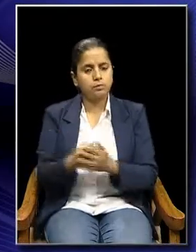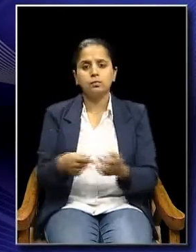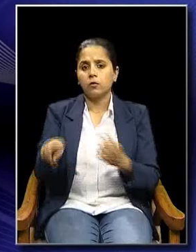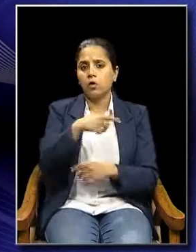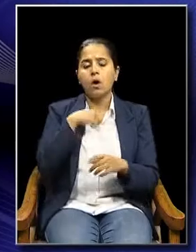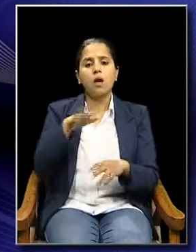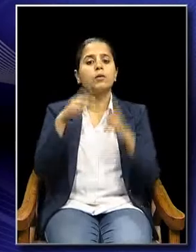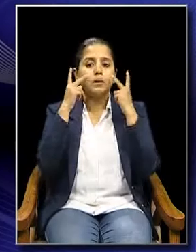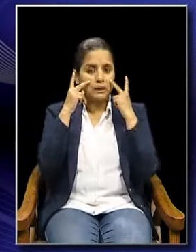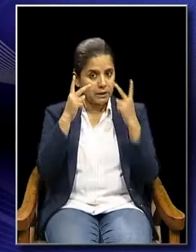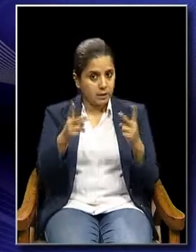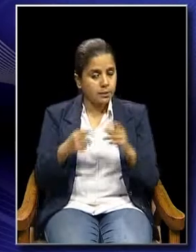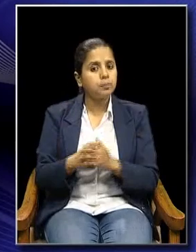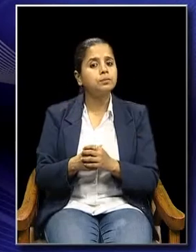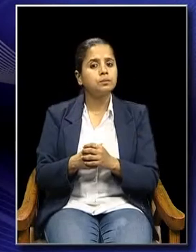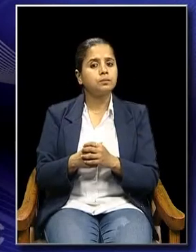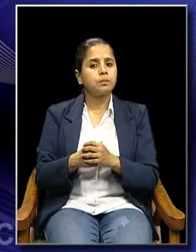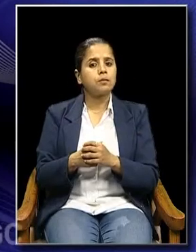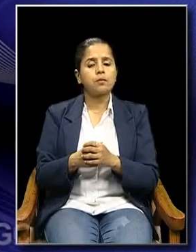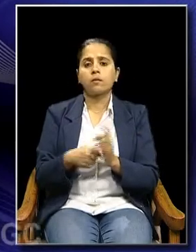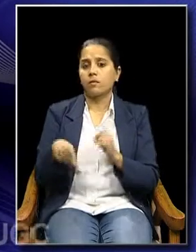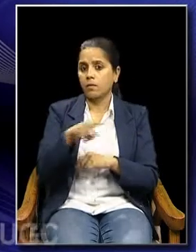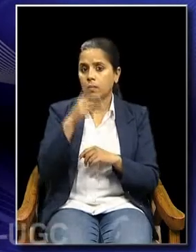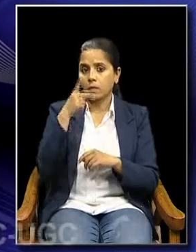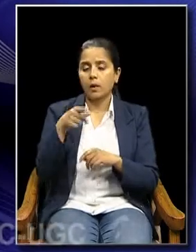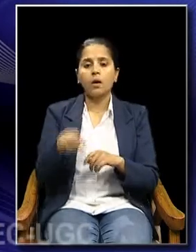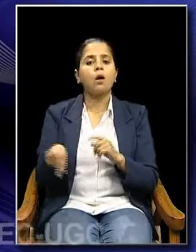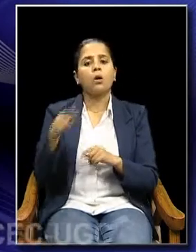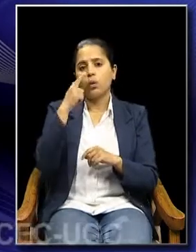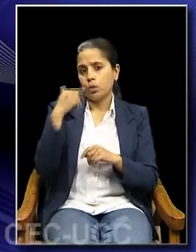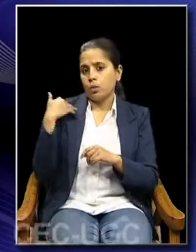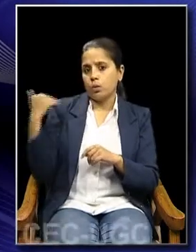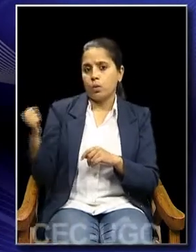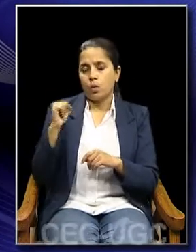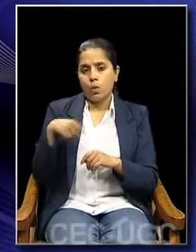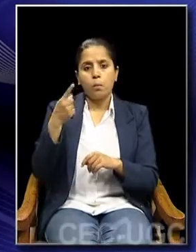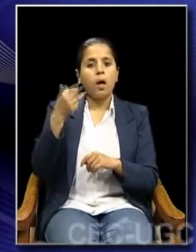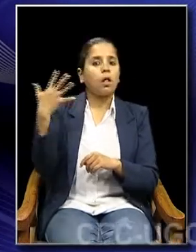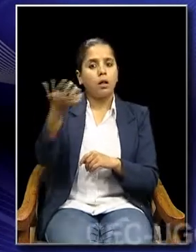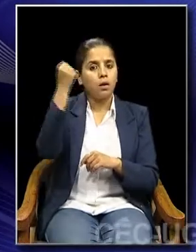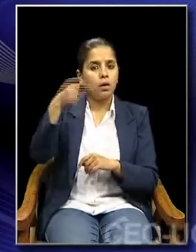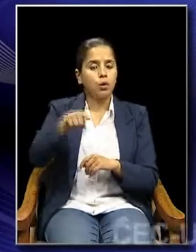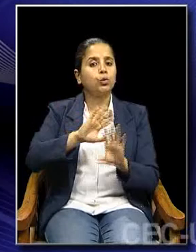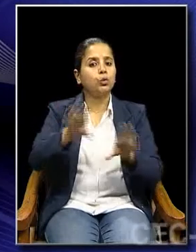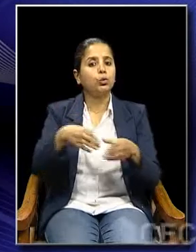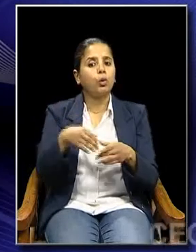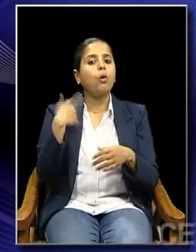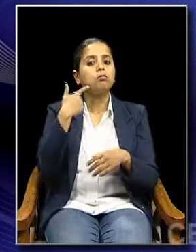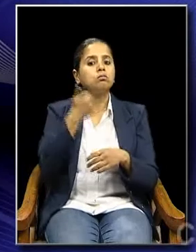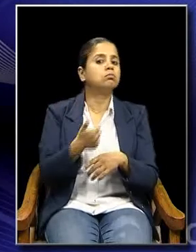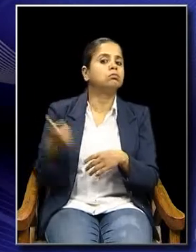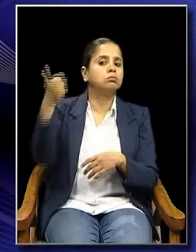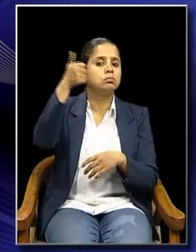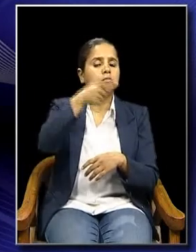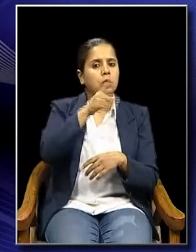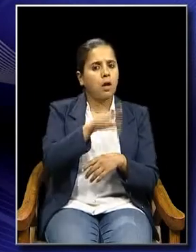also see that the sister of the capitalist group's head was in